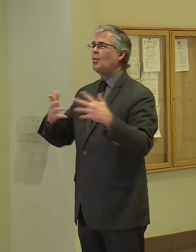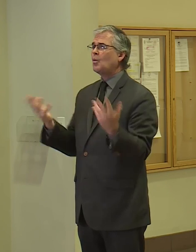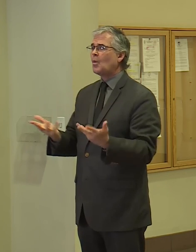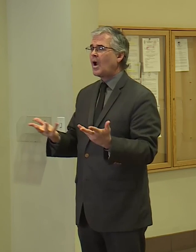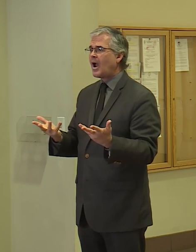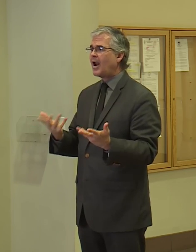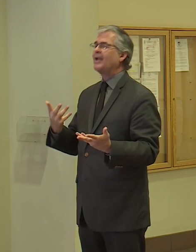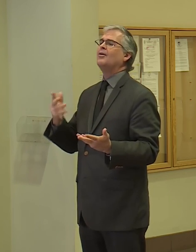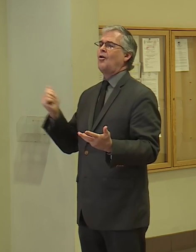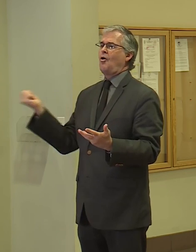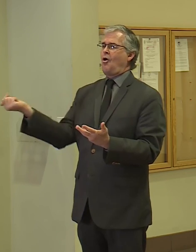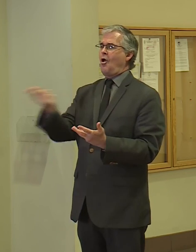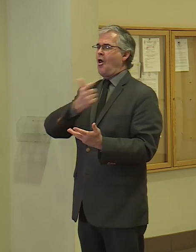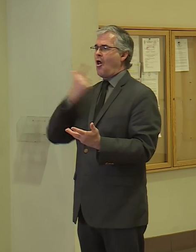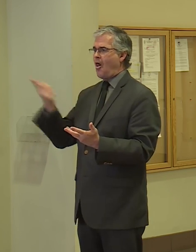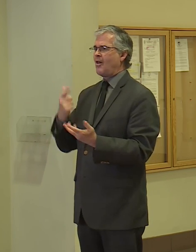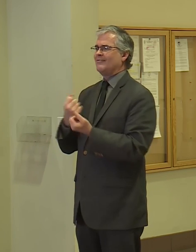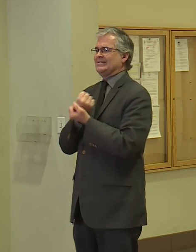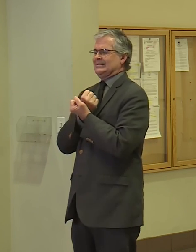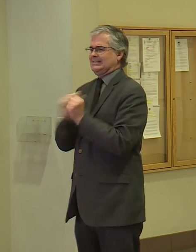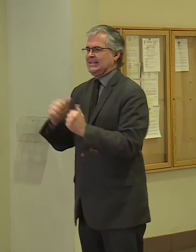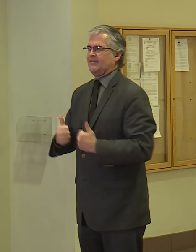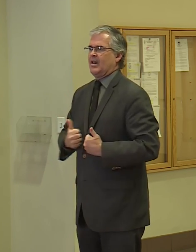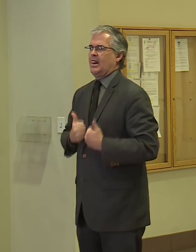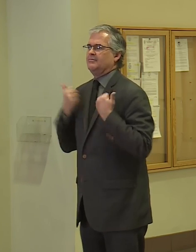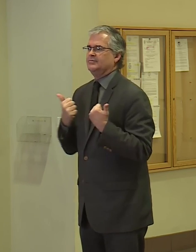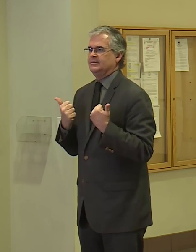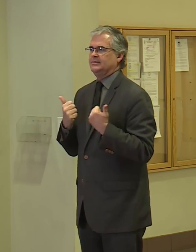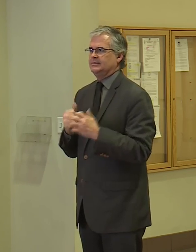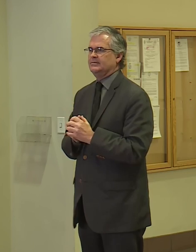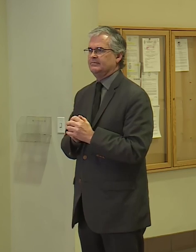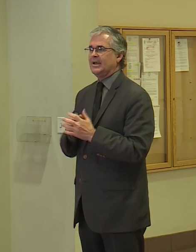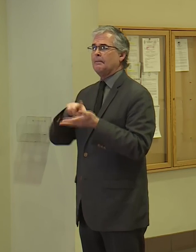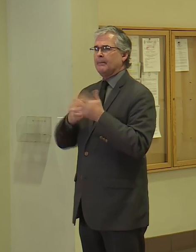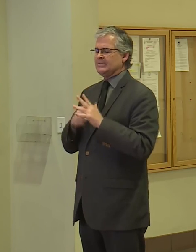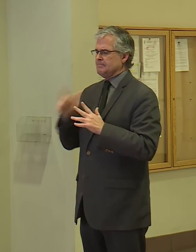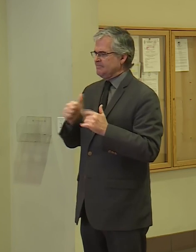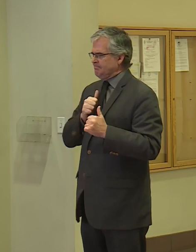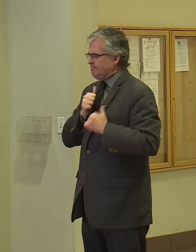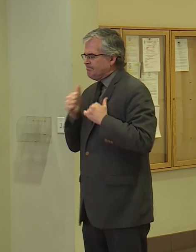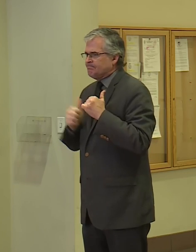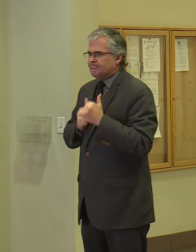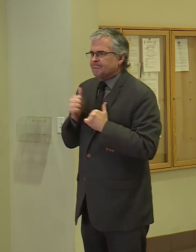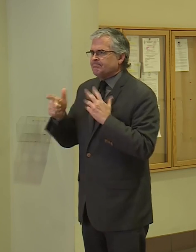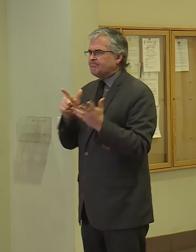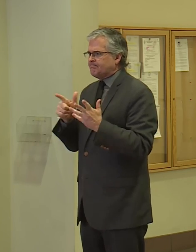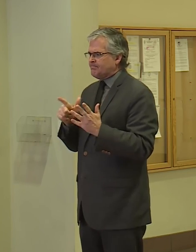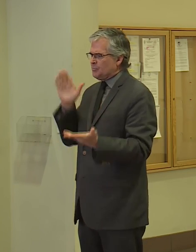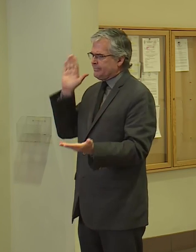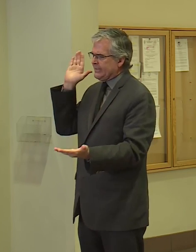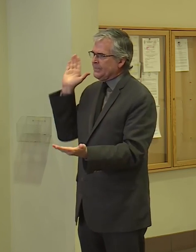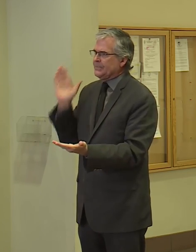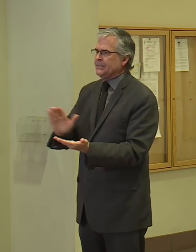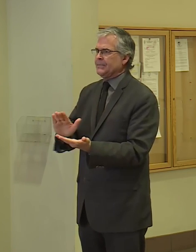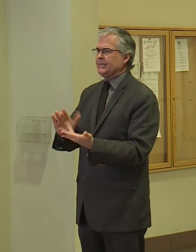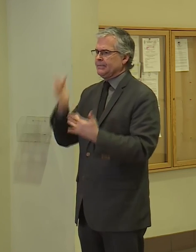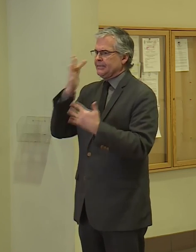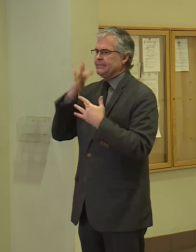save lives that requires aggressive strategies aimed at mitigating community spread medical